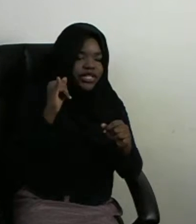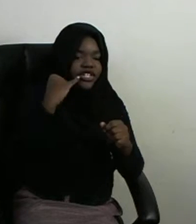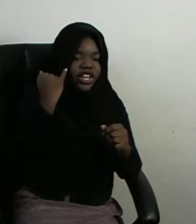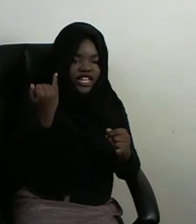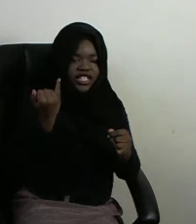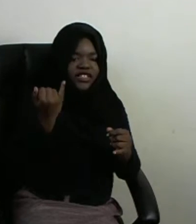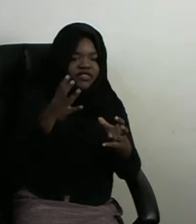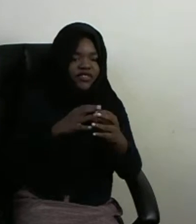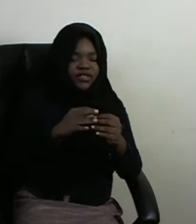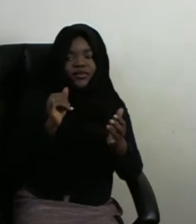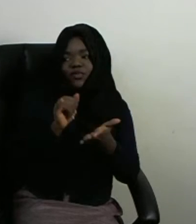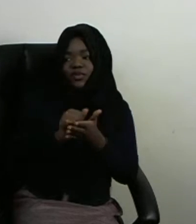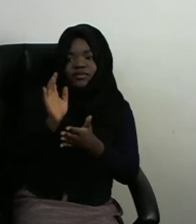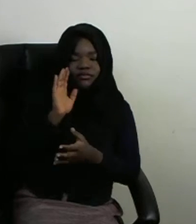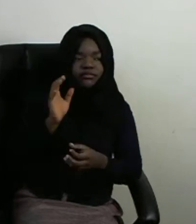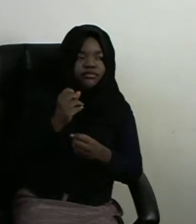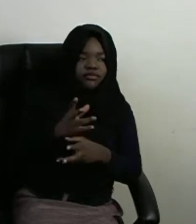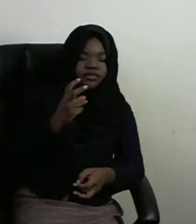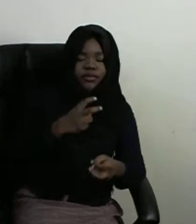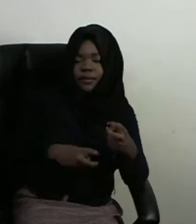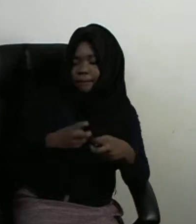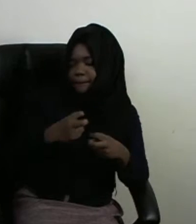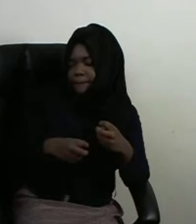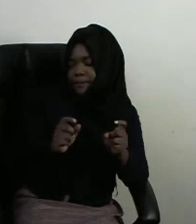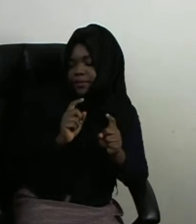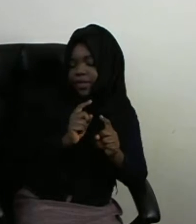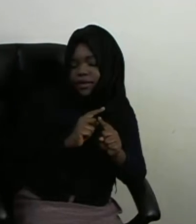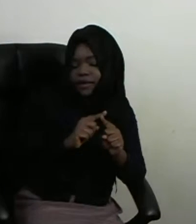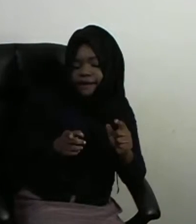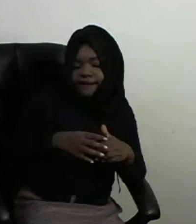envy is at play. Okay? But